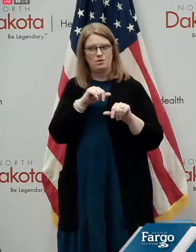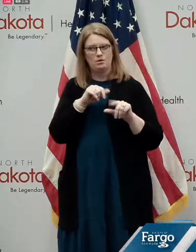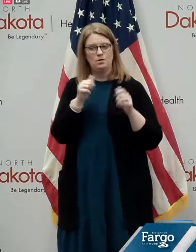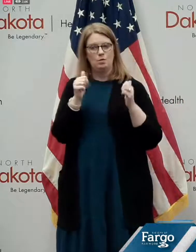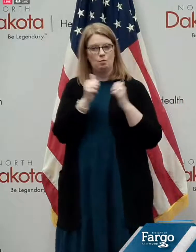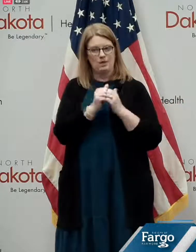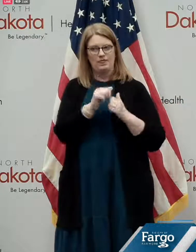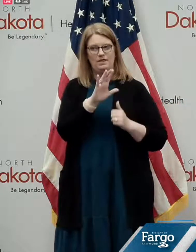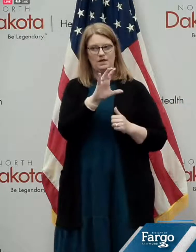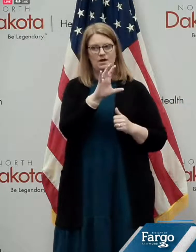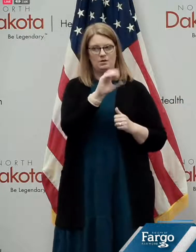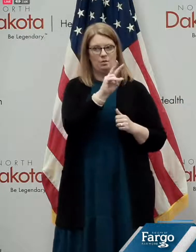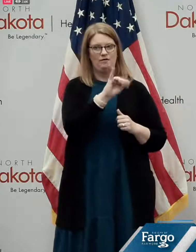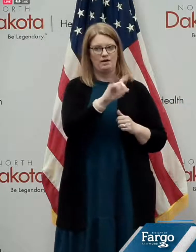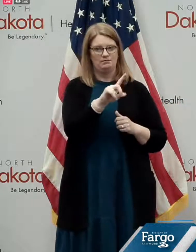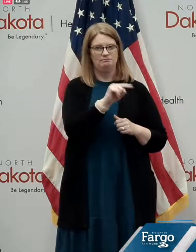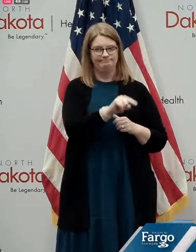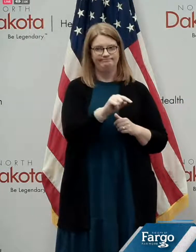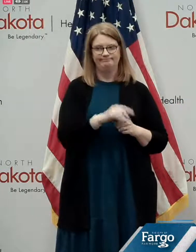with COVID.